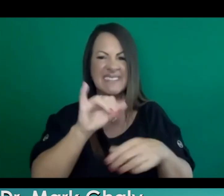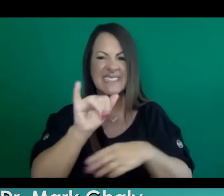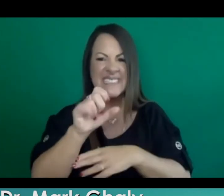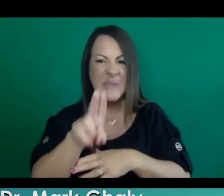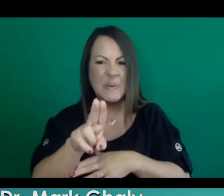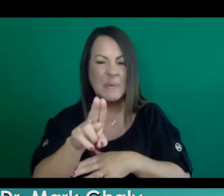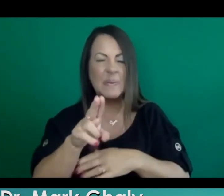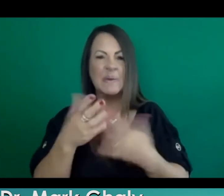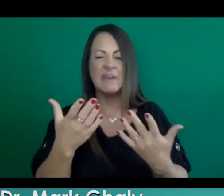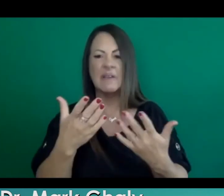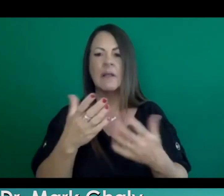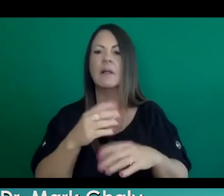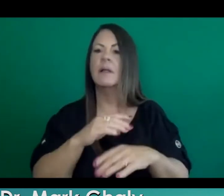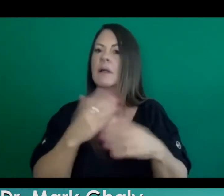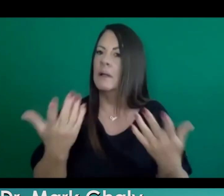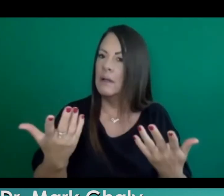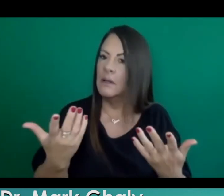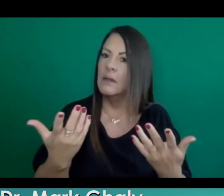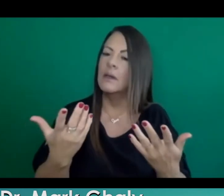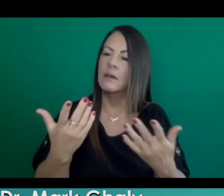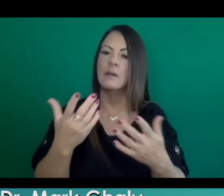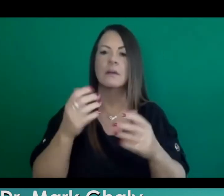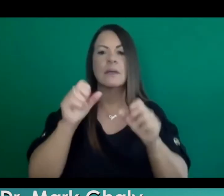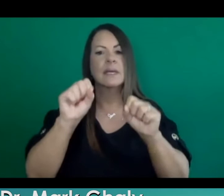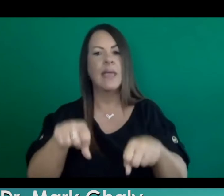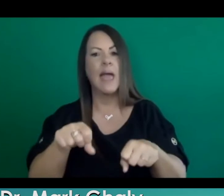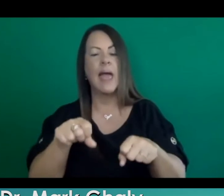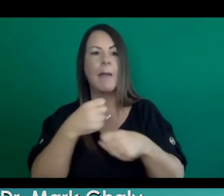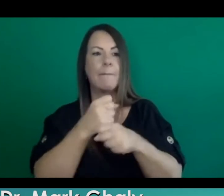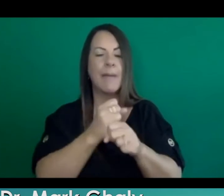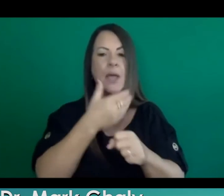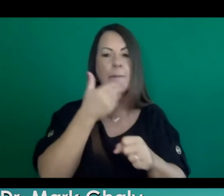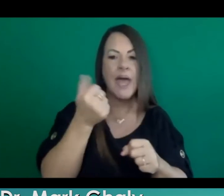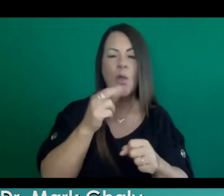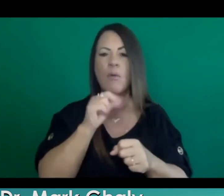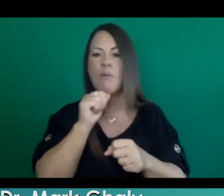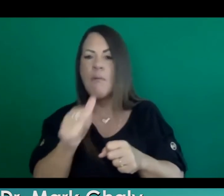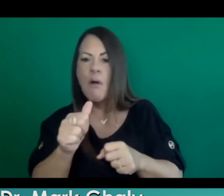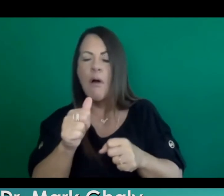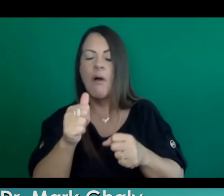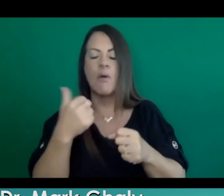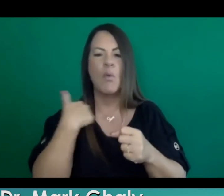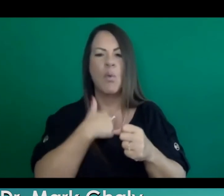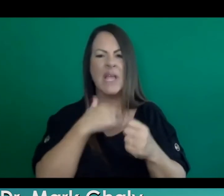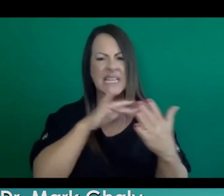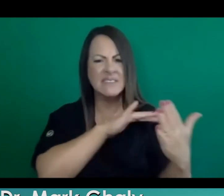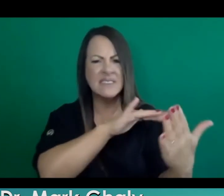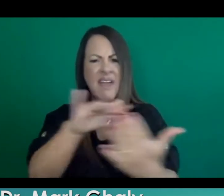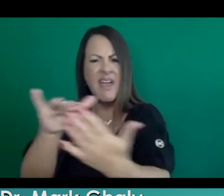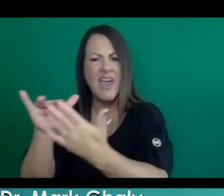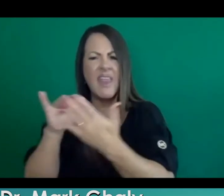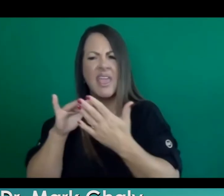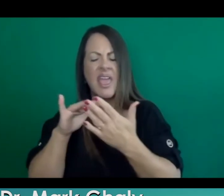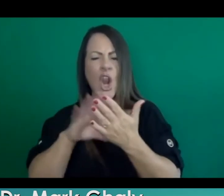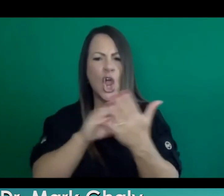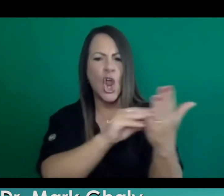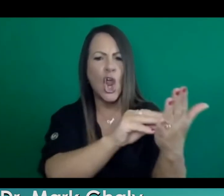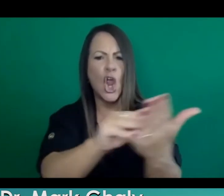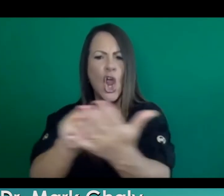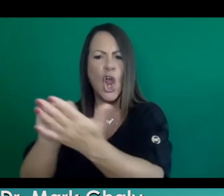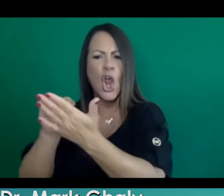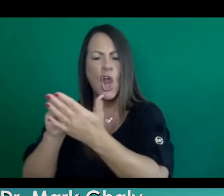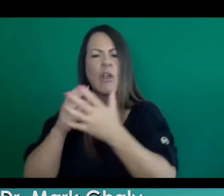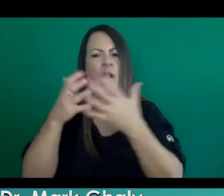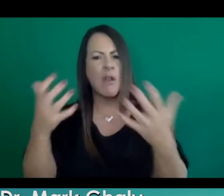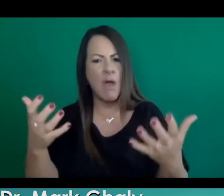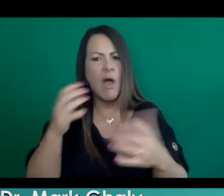unit can also drive better outcomes. So all of those, I would say, not so much trade